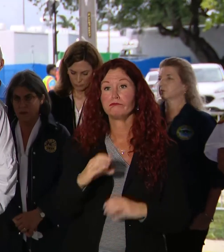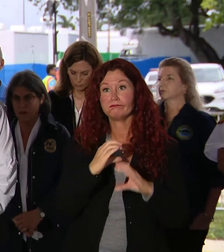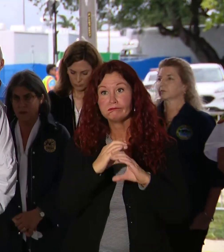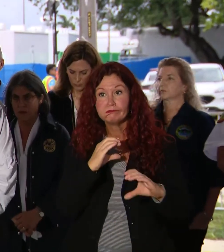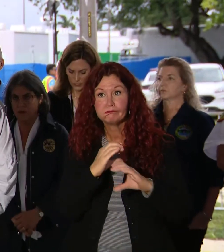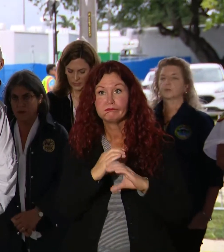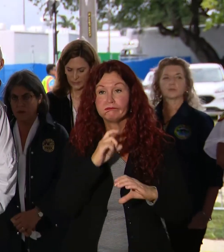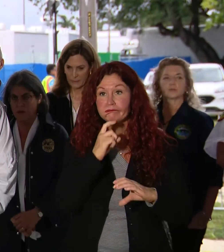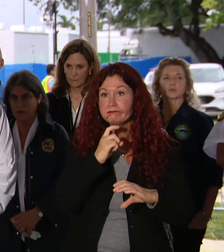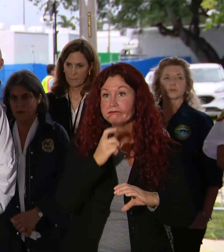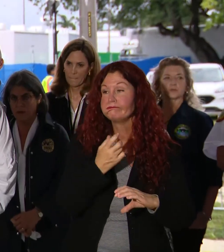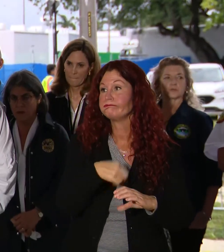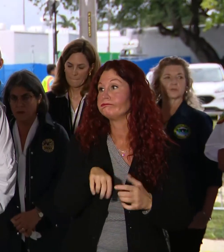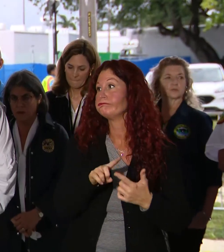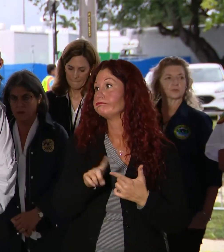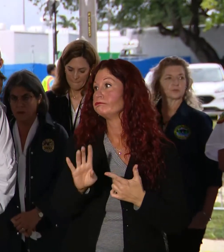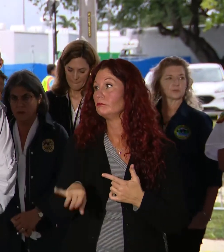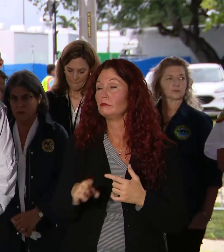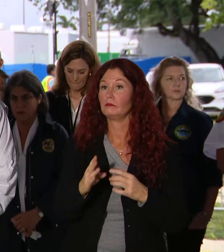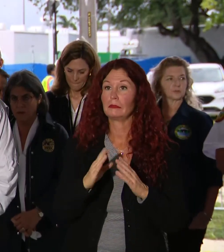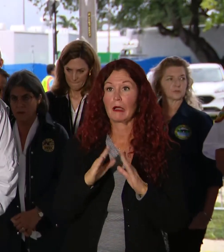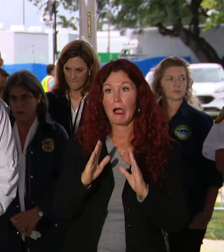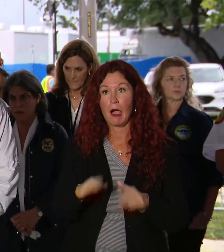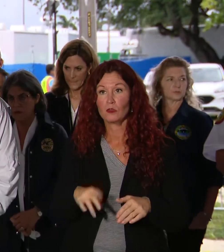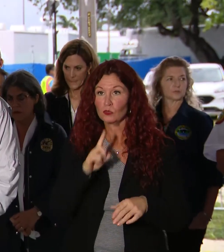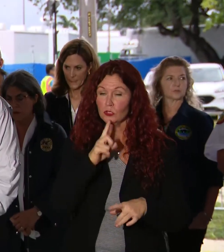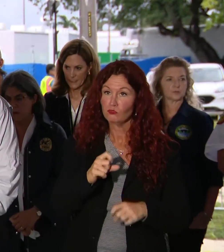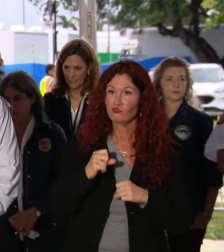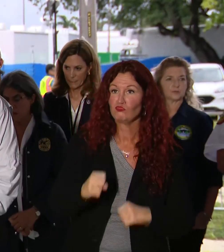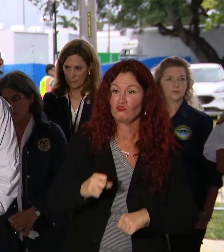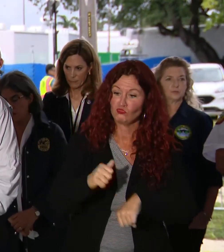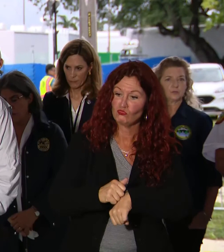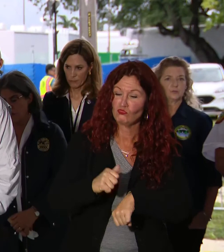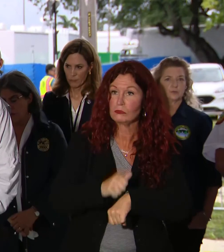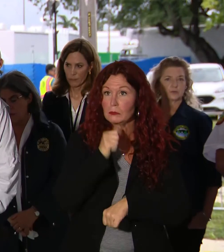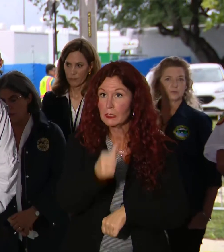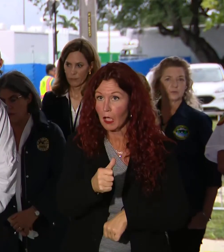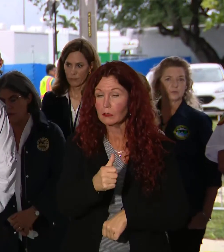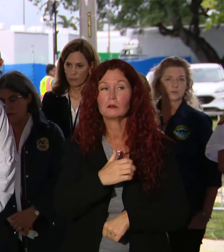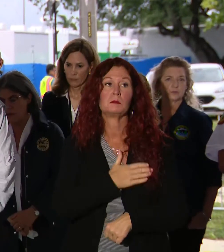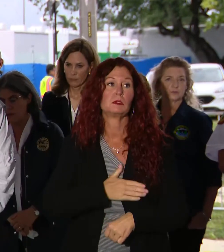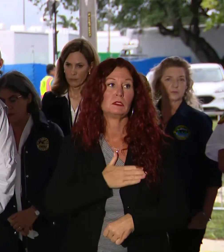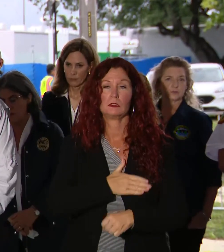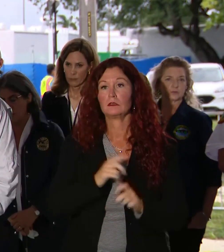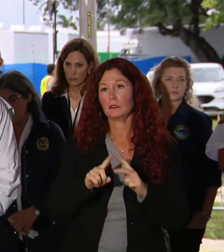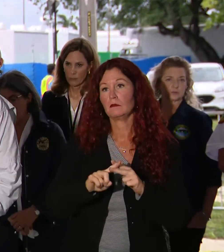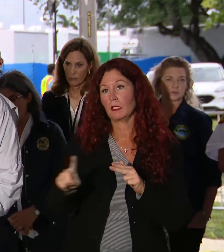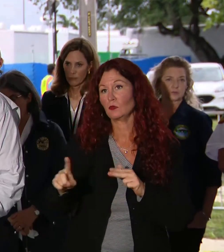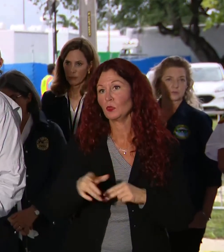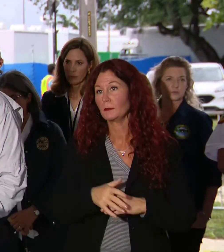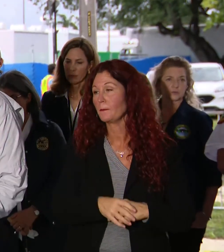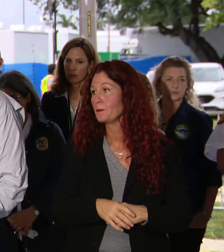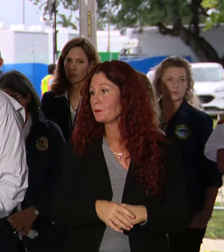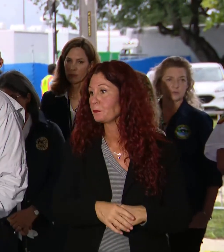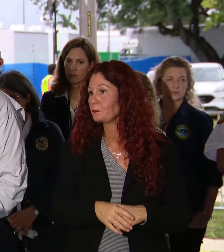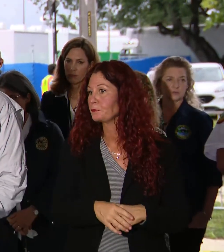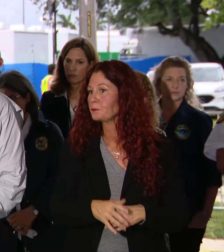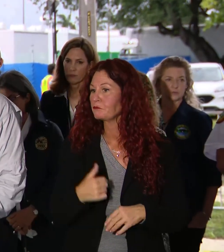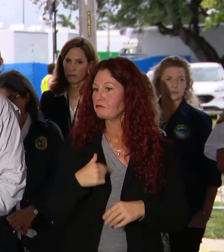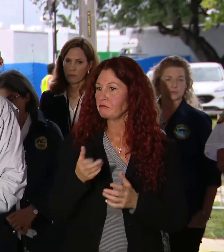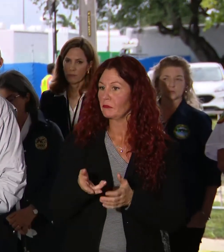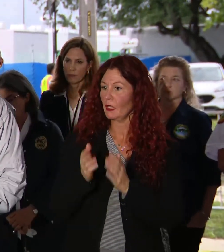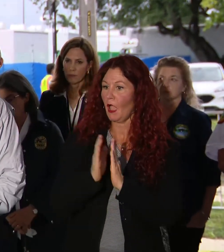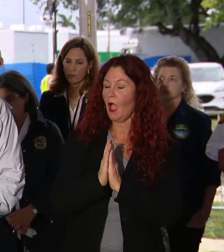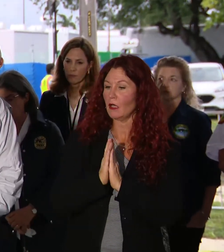homes, please heed the warnings to evacuate. I asked Ken Graham if there was anything that he wanted me to mention while